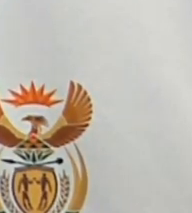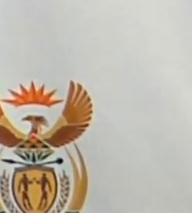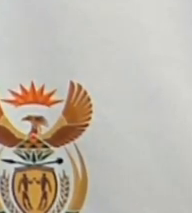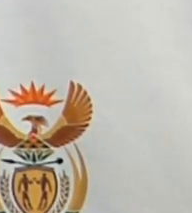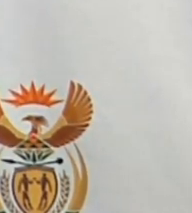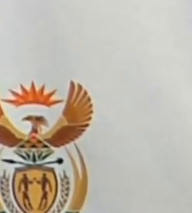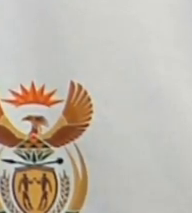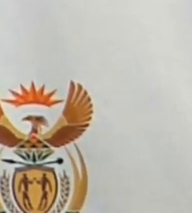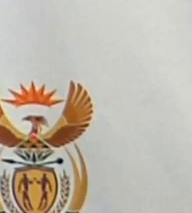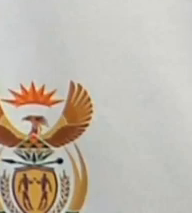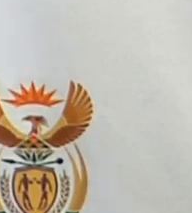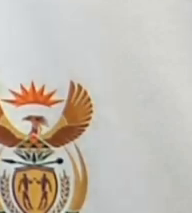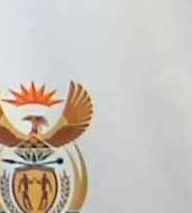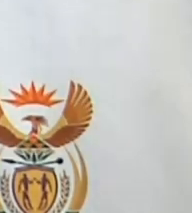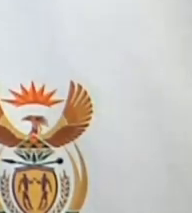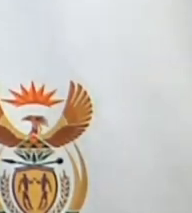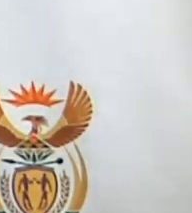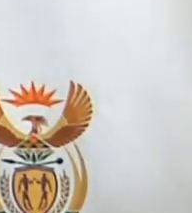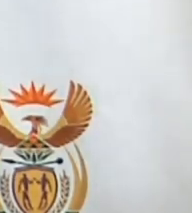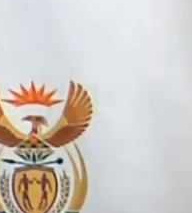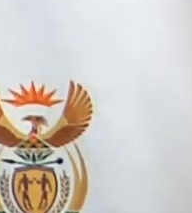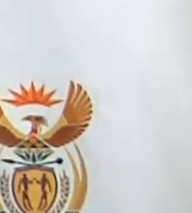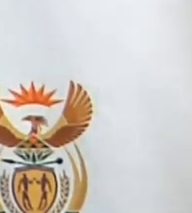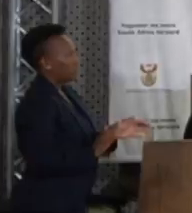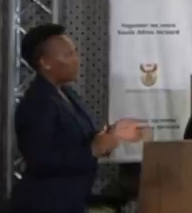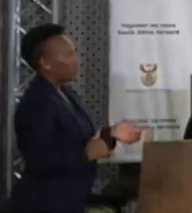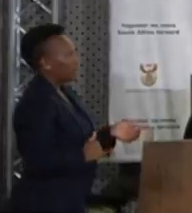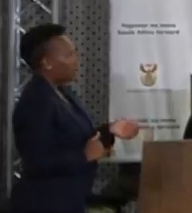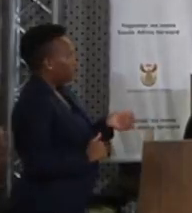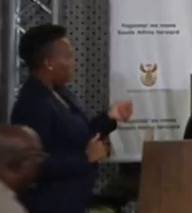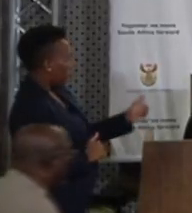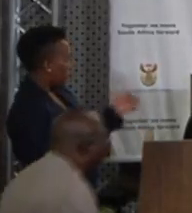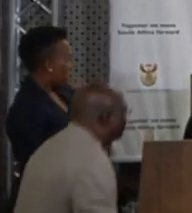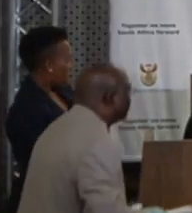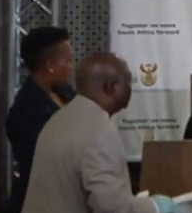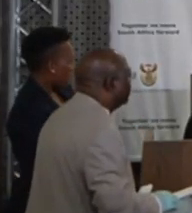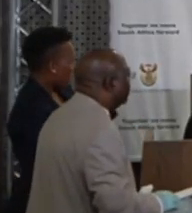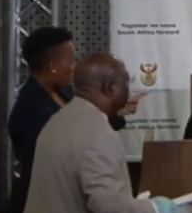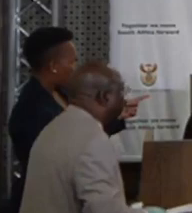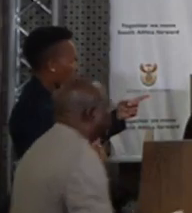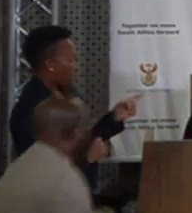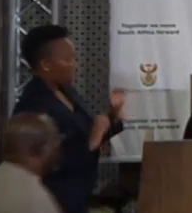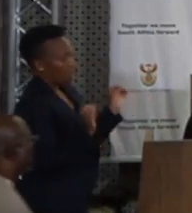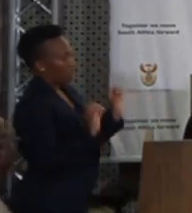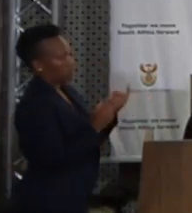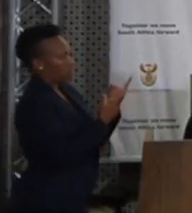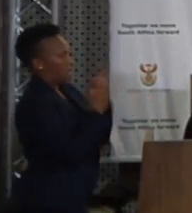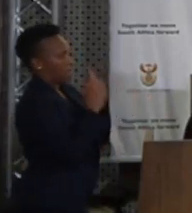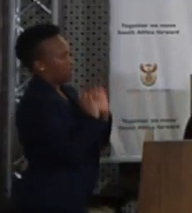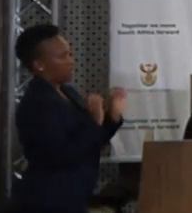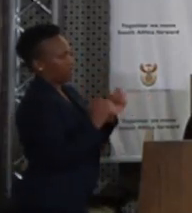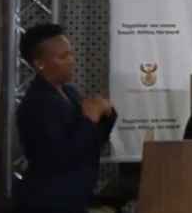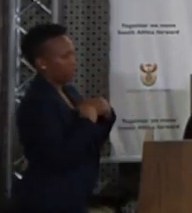not allowed. Minister Sisulu, any? No response, thank you. No question